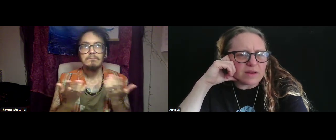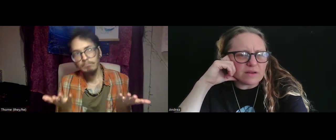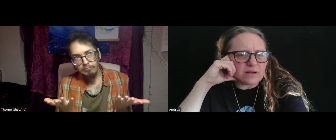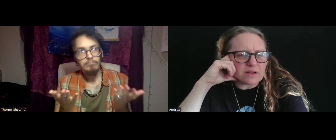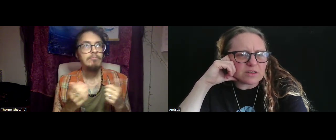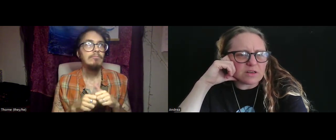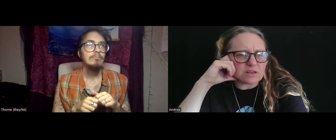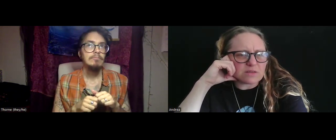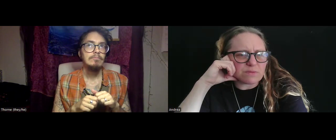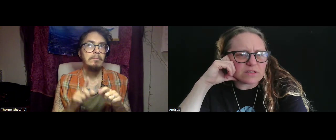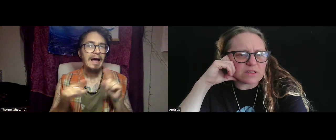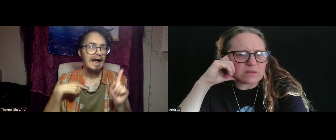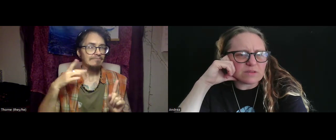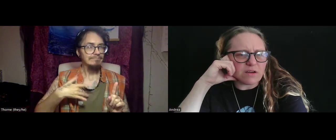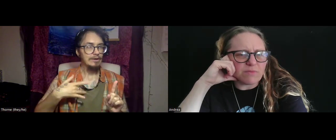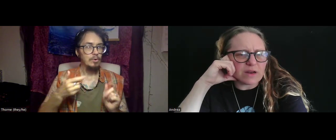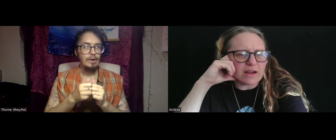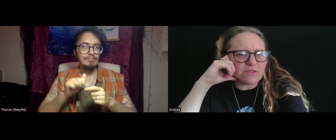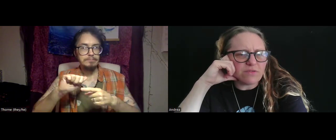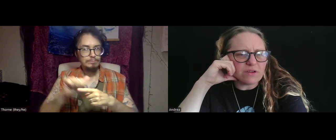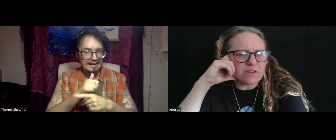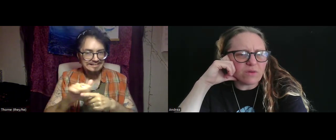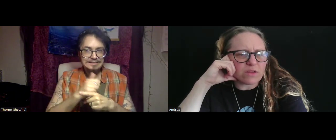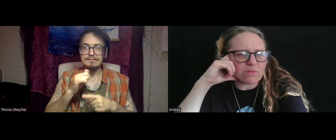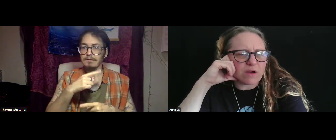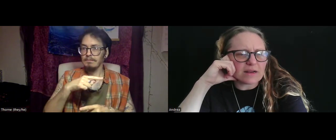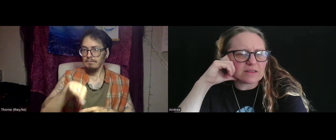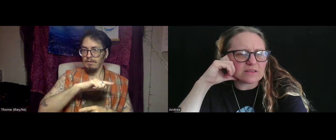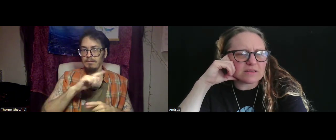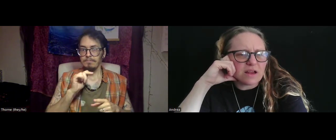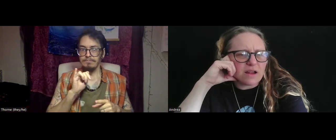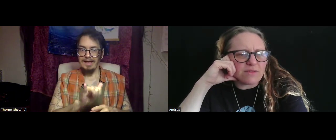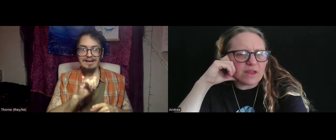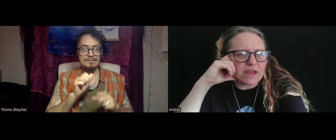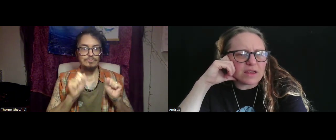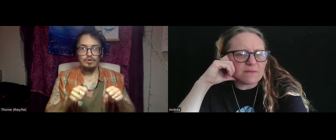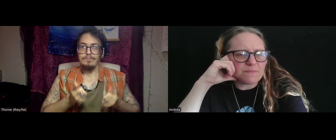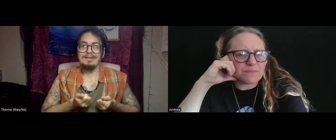and expressing themselves. But I do feel that with practice, they